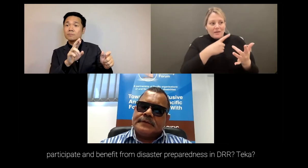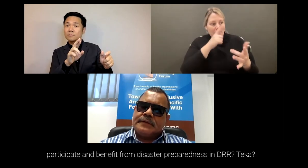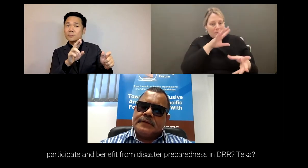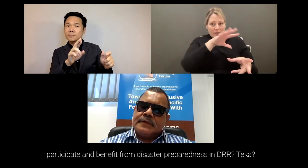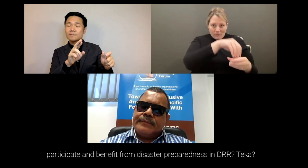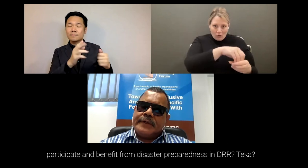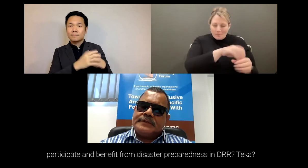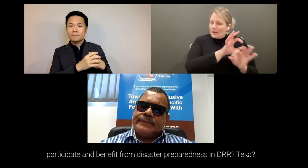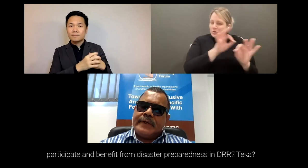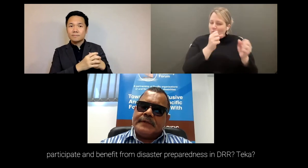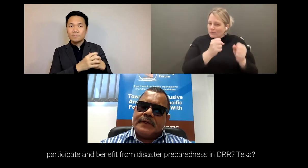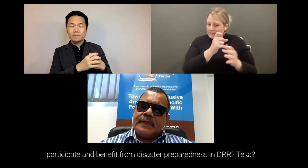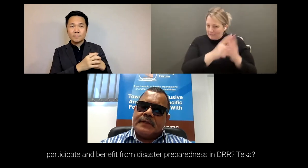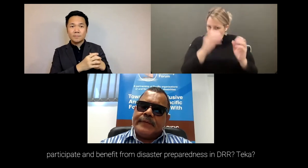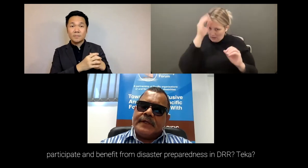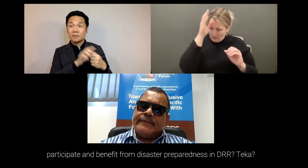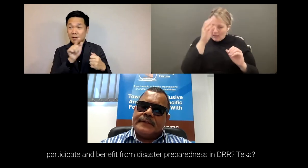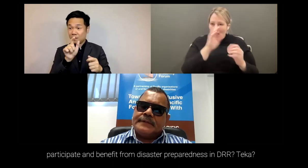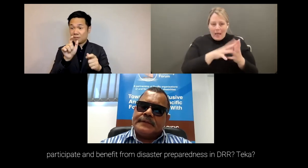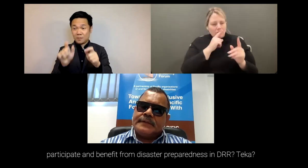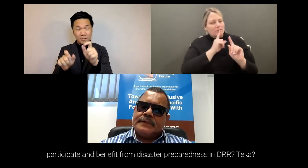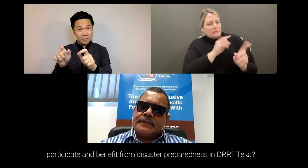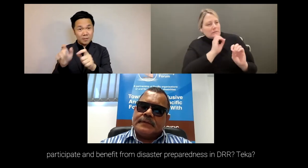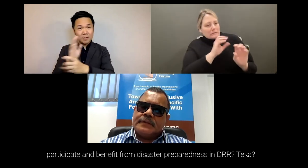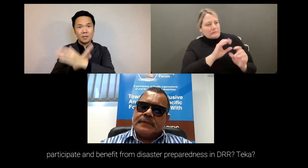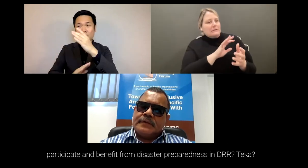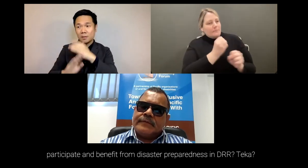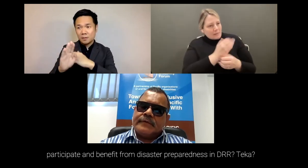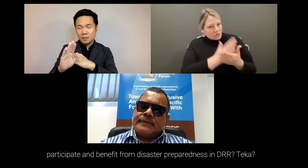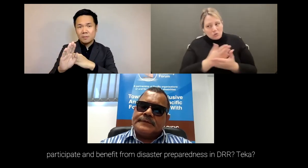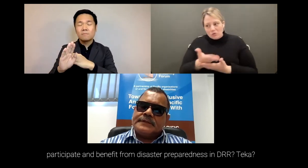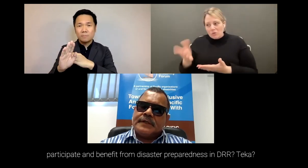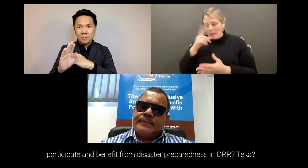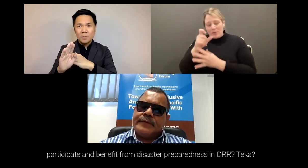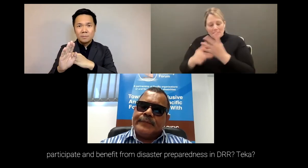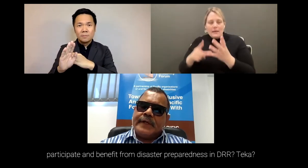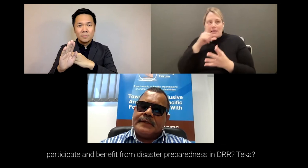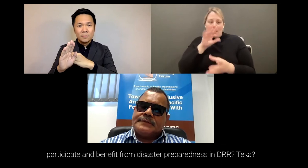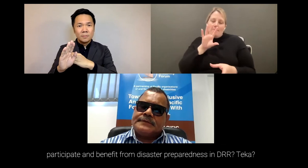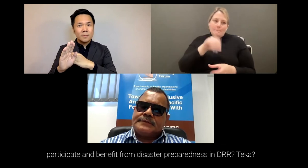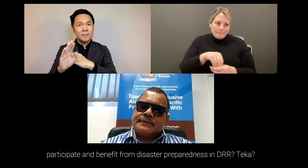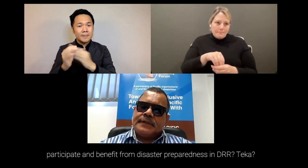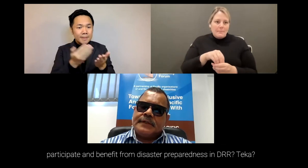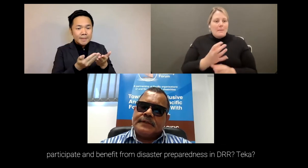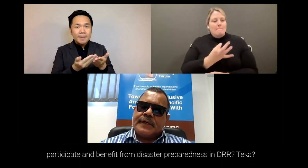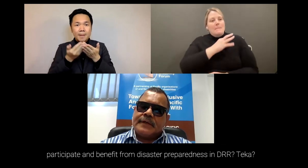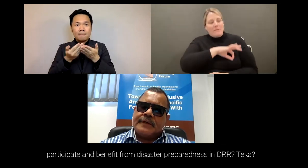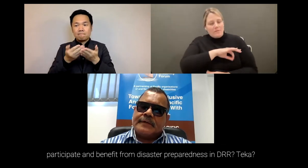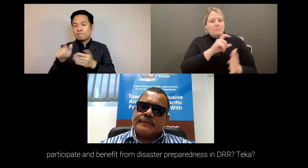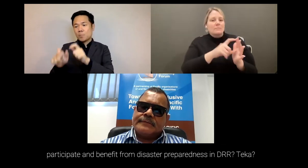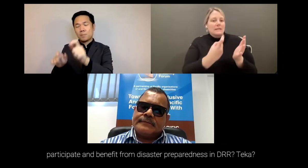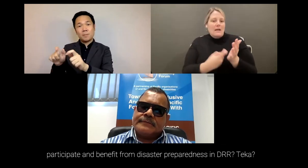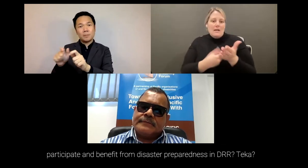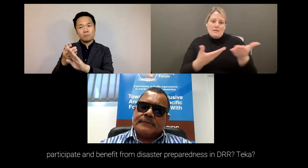disabilities participate and benefit from disaster preparedness in